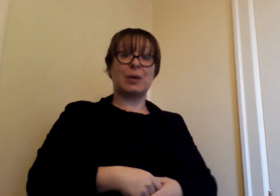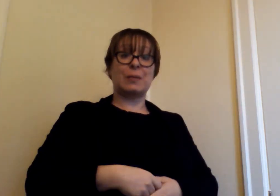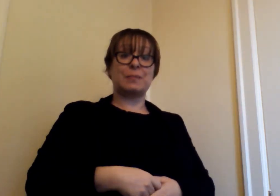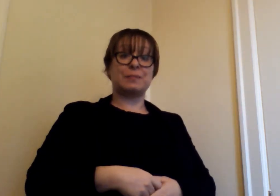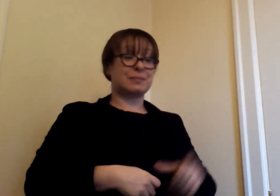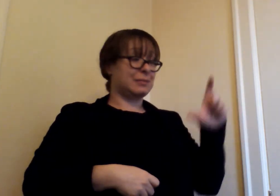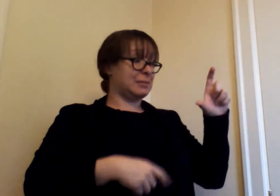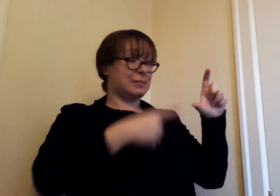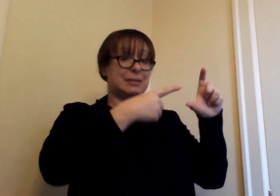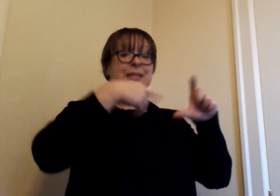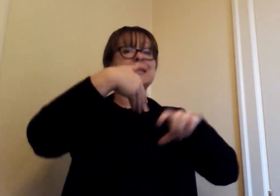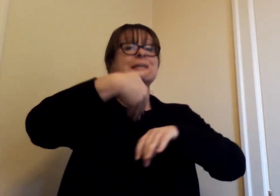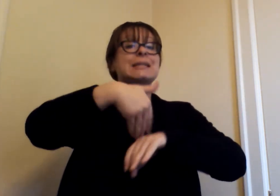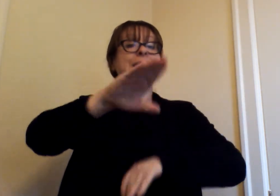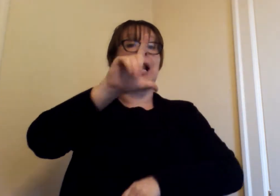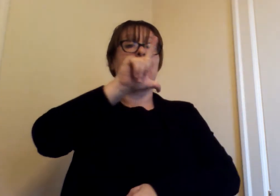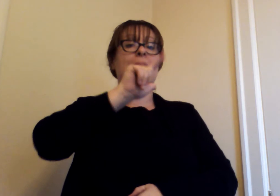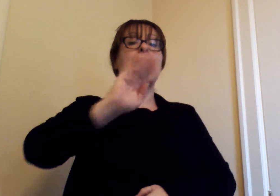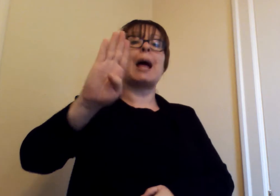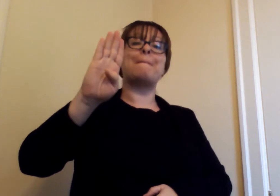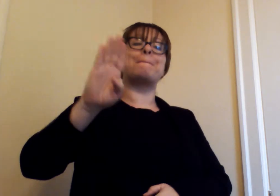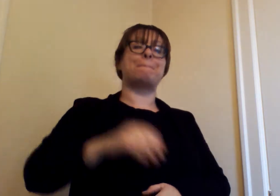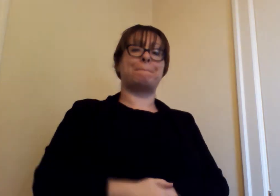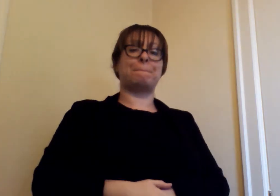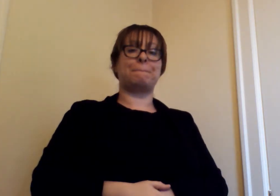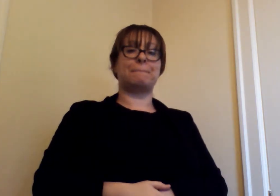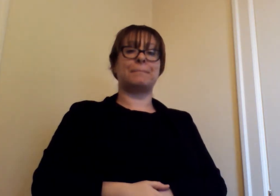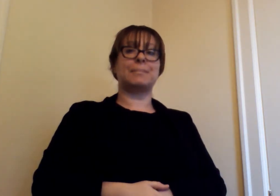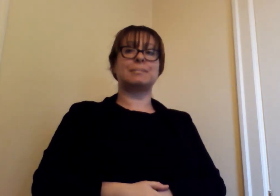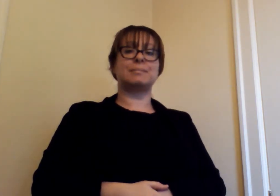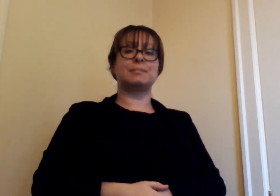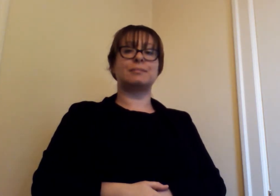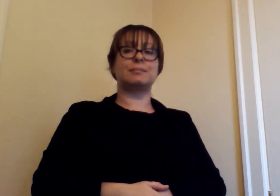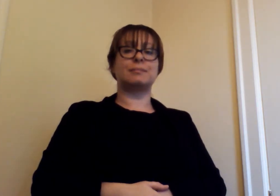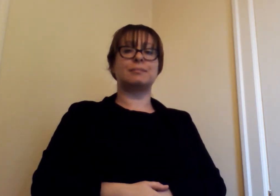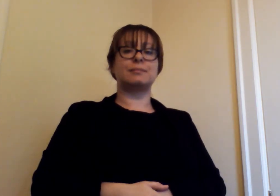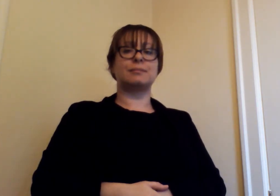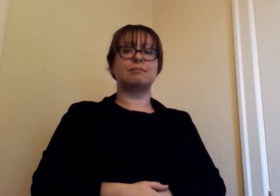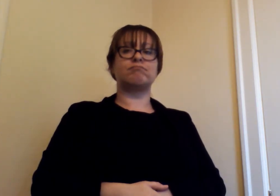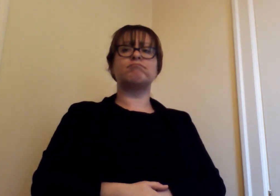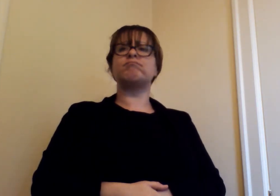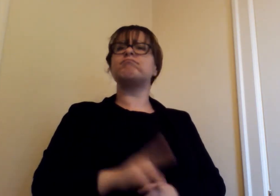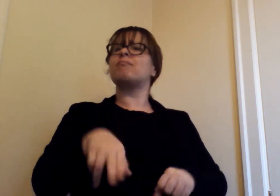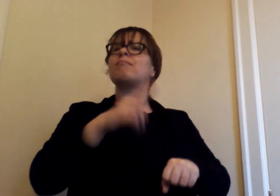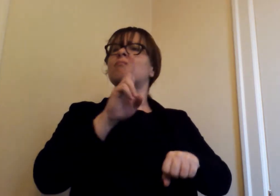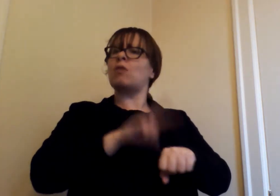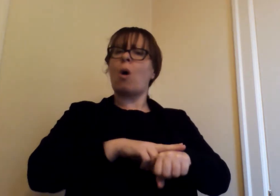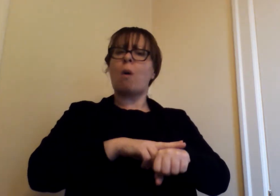analysis. Fortunately, most blood draws are completed in an entirely professional, skilled, and successful